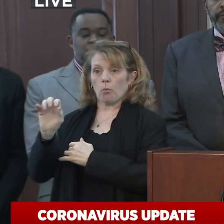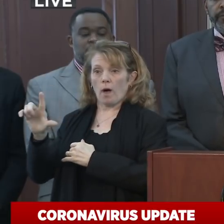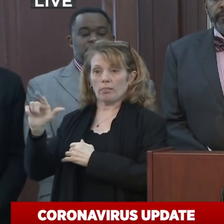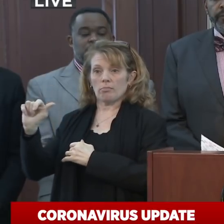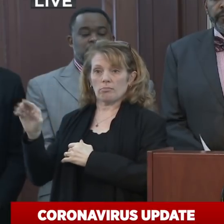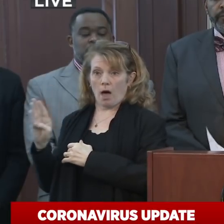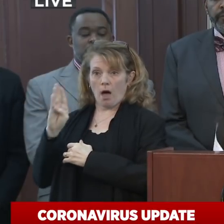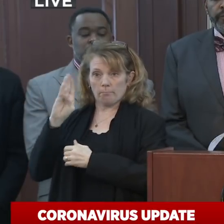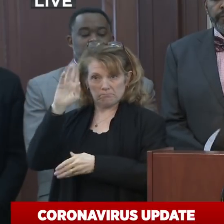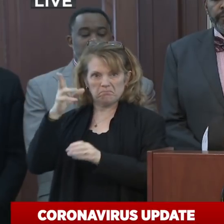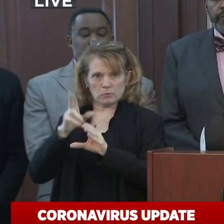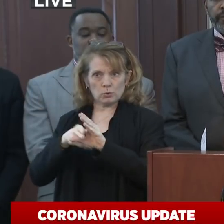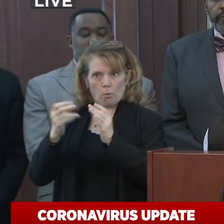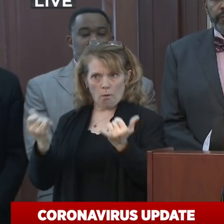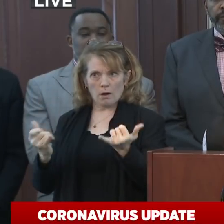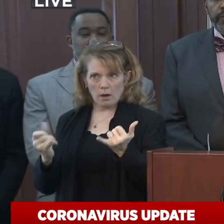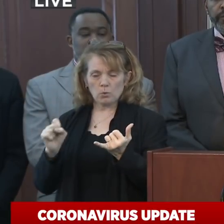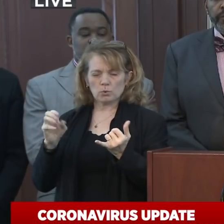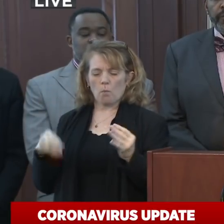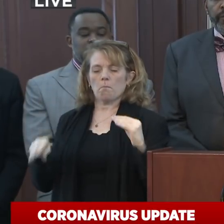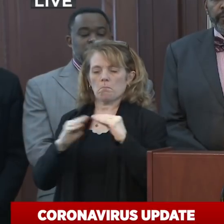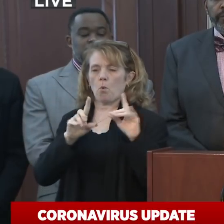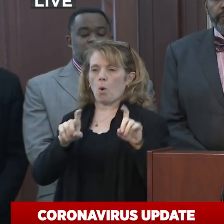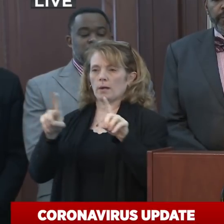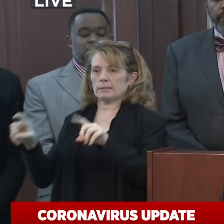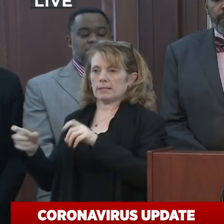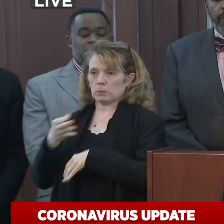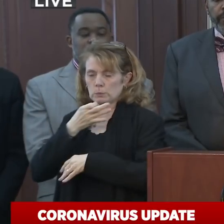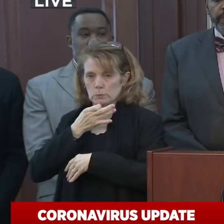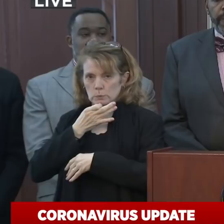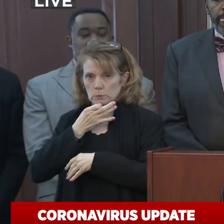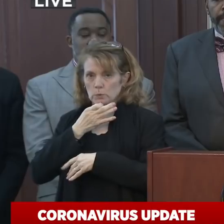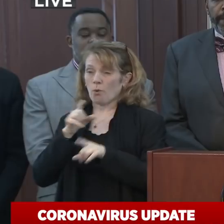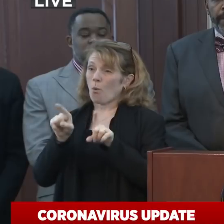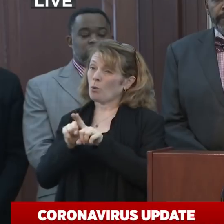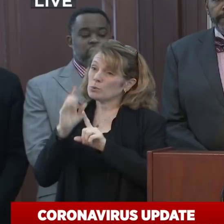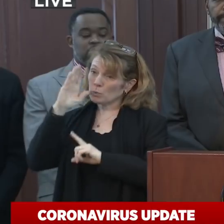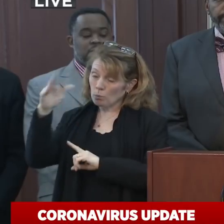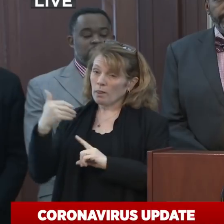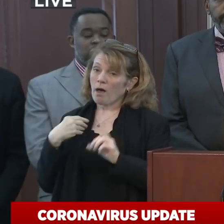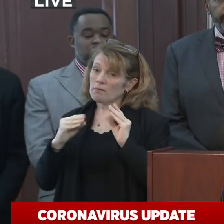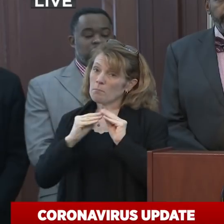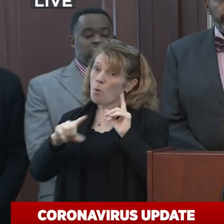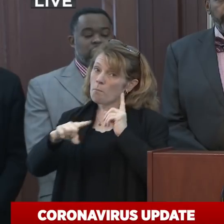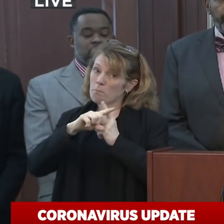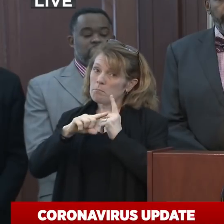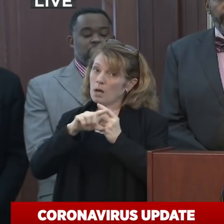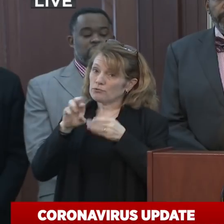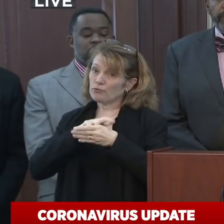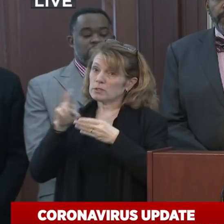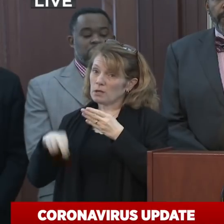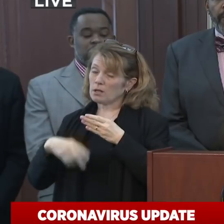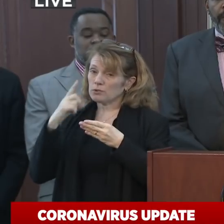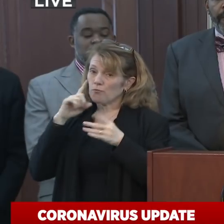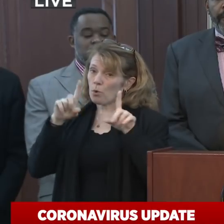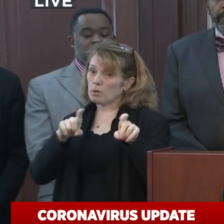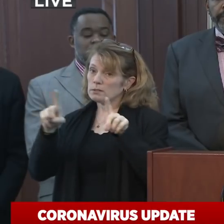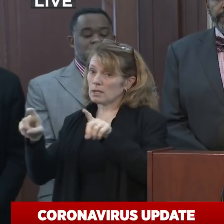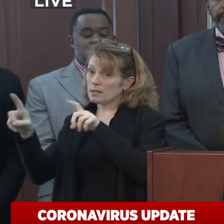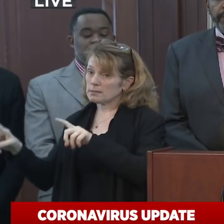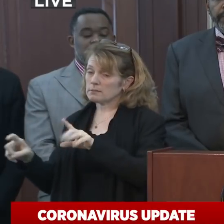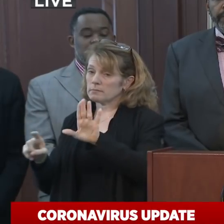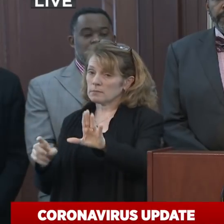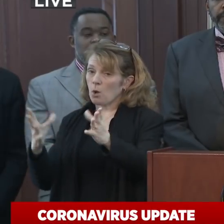likely come more positives. I want to reassure the public that many of our departments, OEM, Health Department,